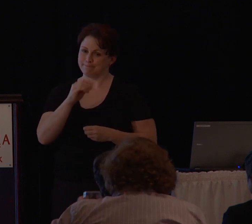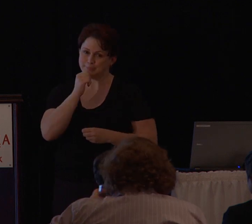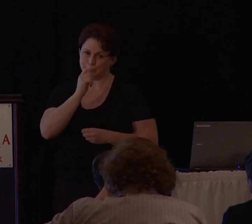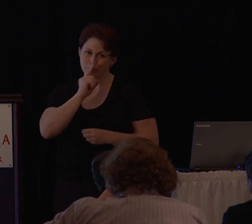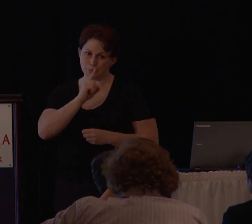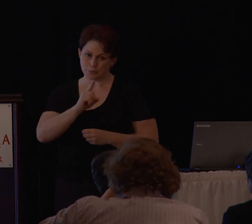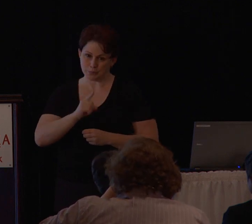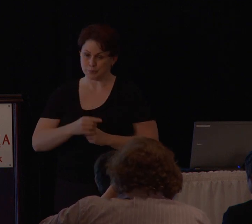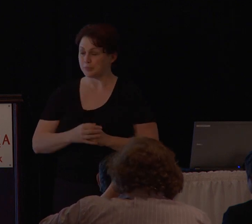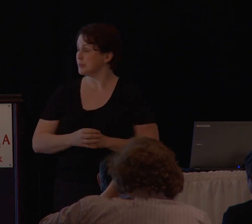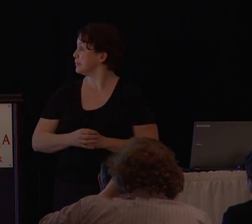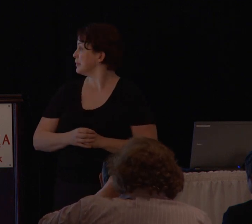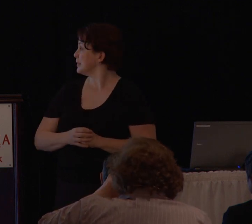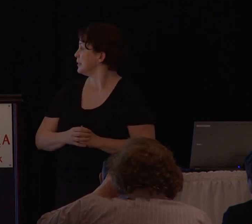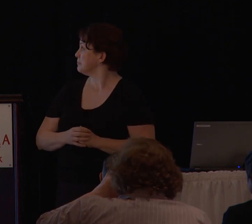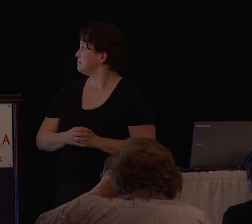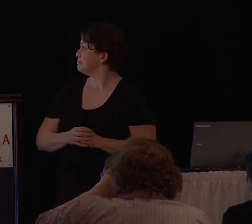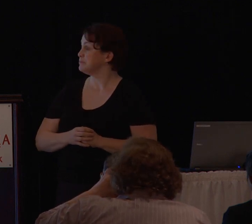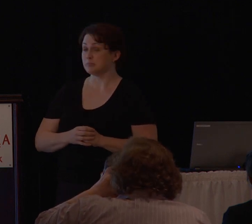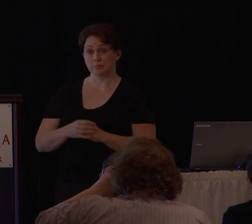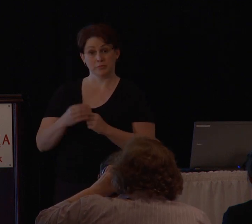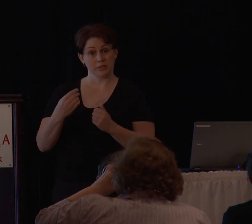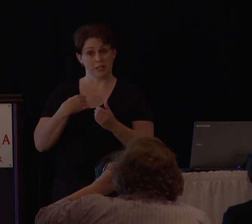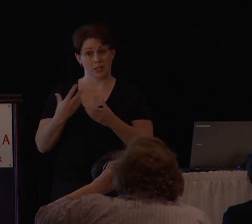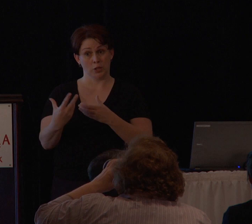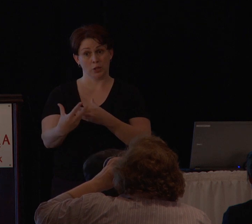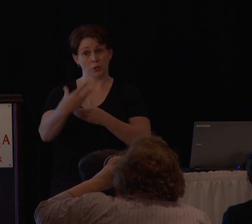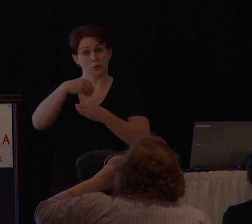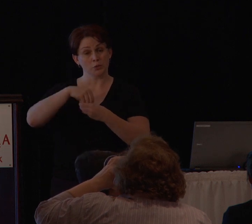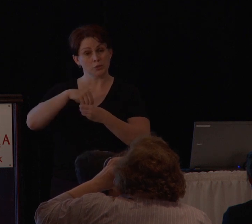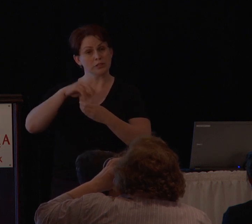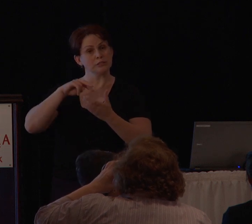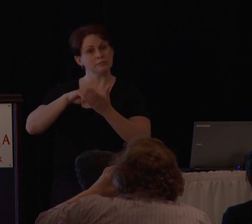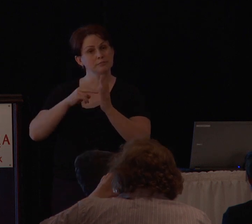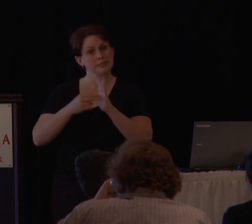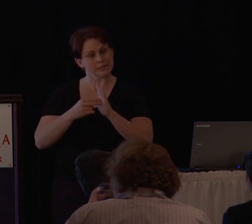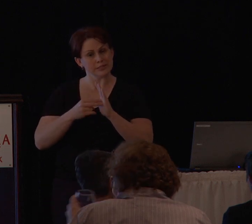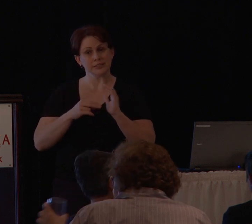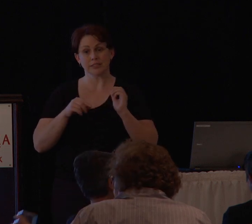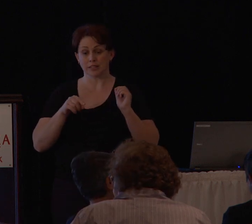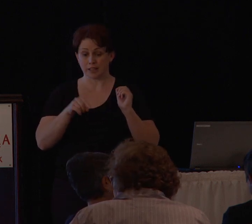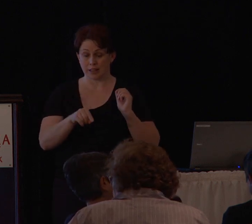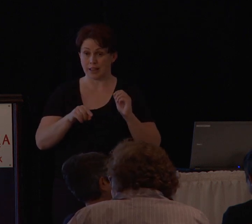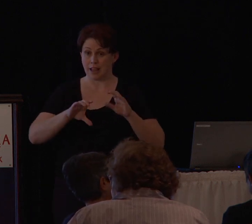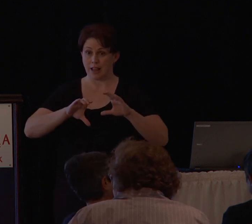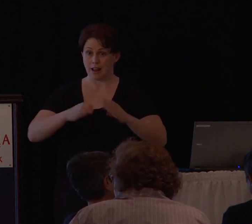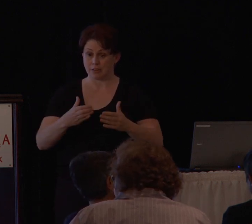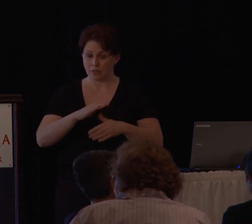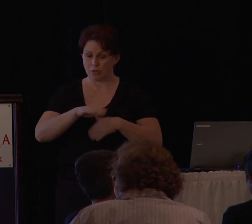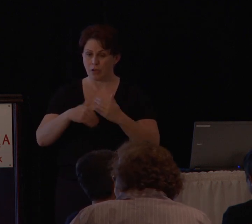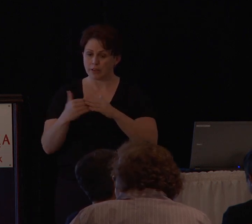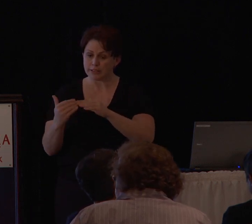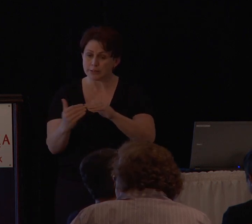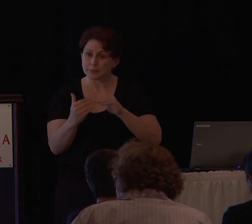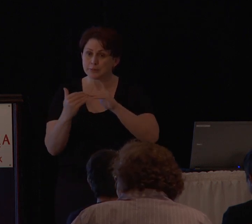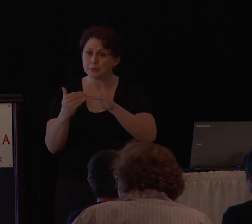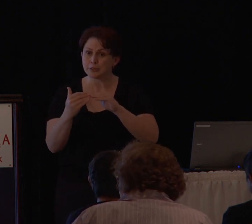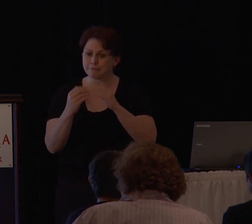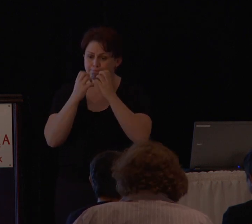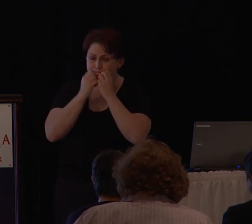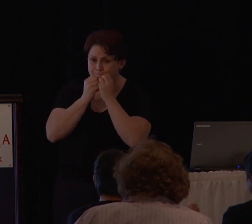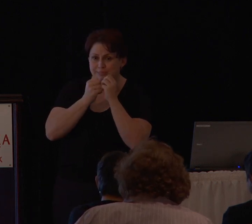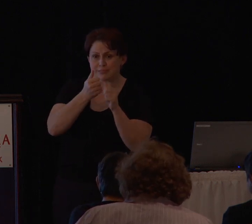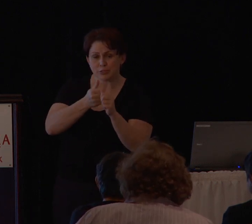case. Here we're referring to inclusion as being an equally valued member of the class, involving